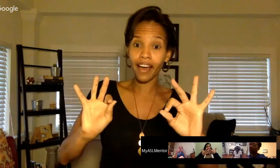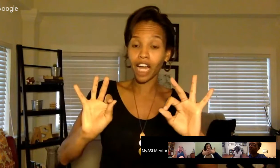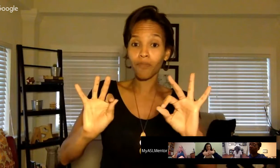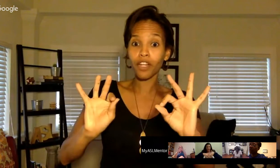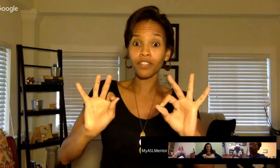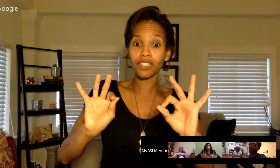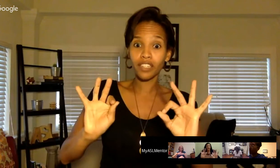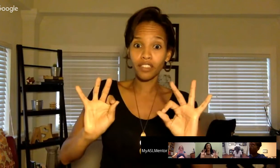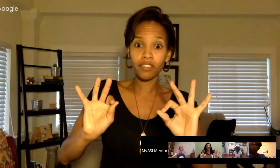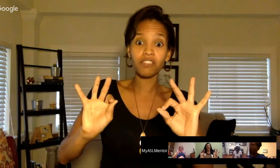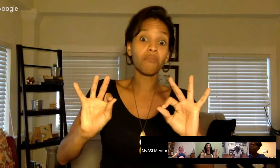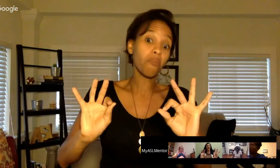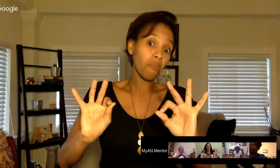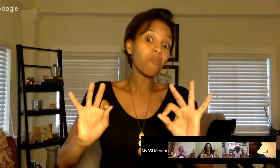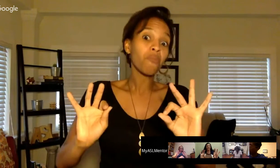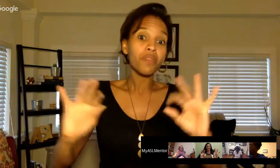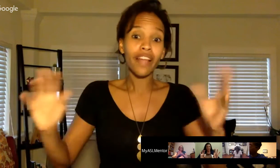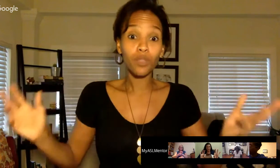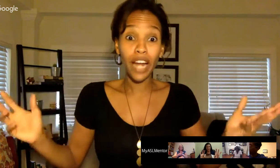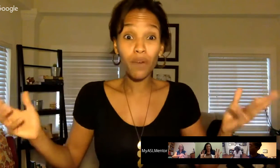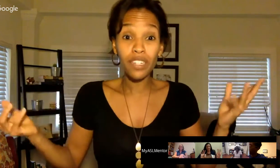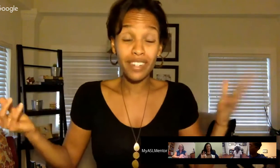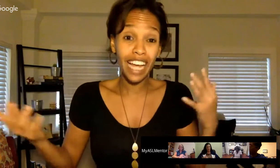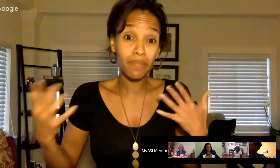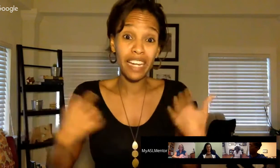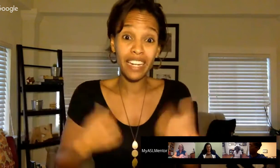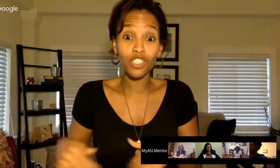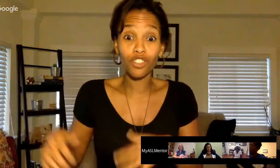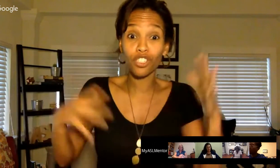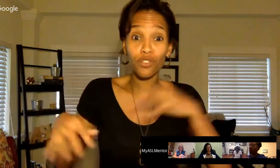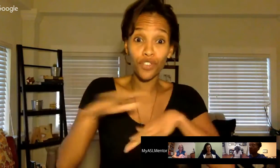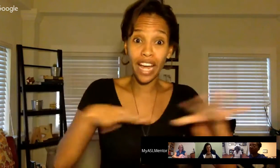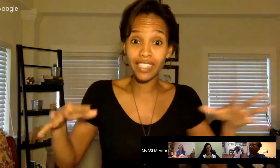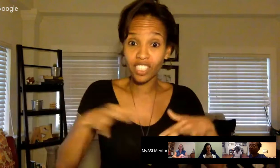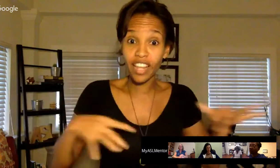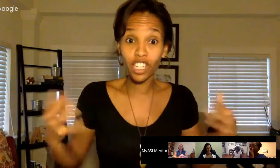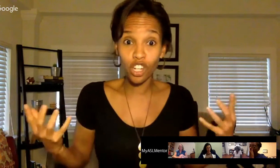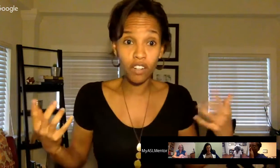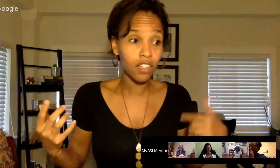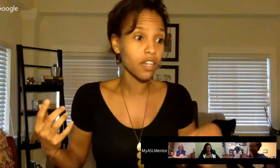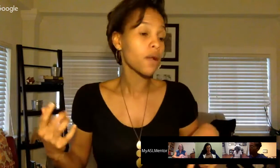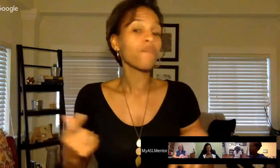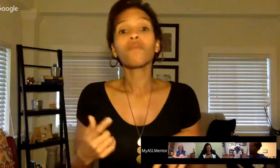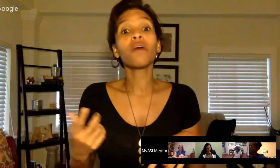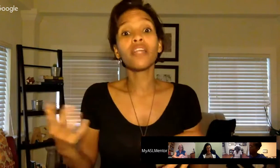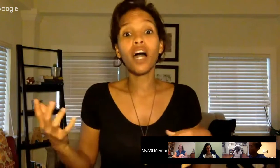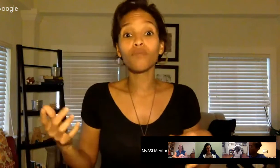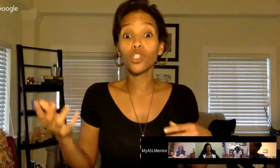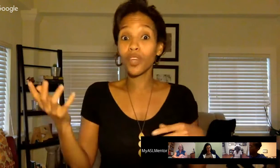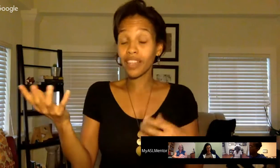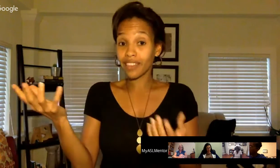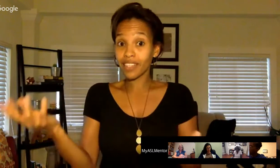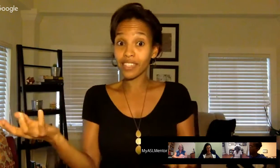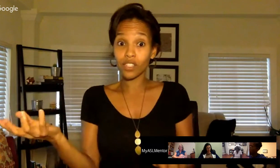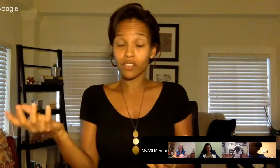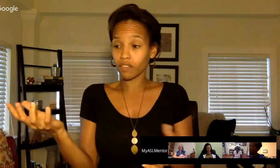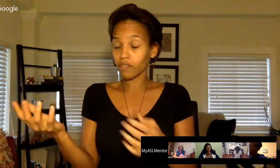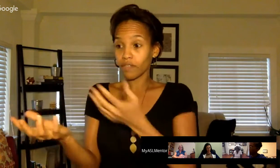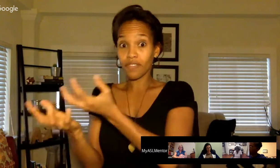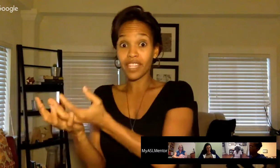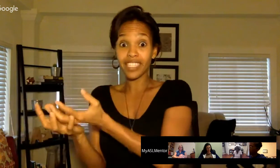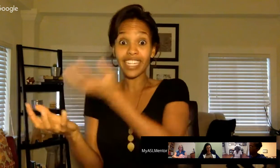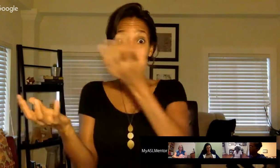like that, complementary skills. That's what I would, that's my nature to do for that chunk. But doing